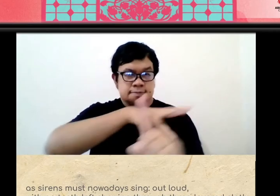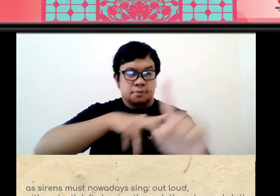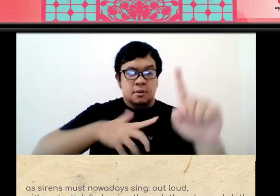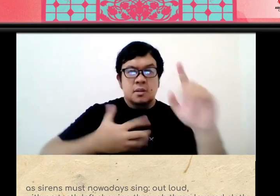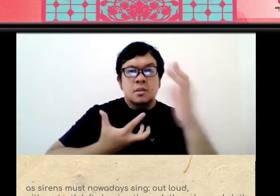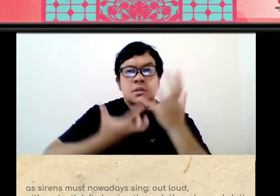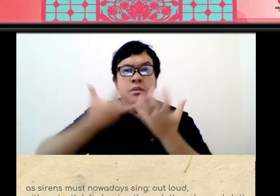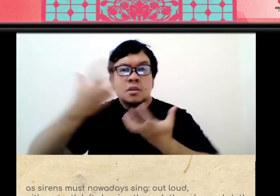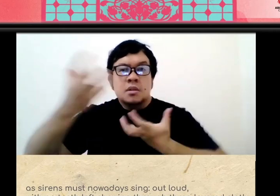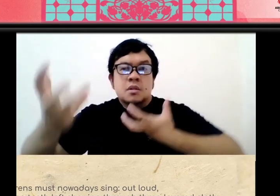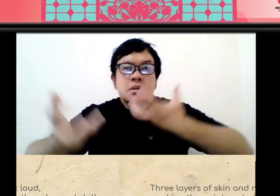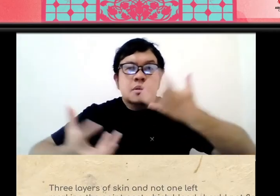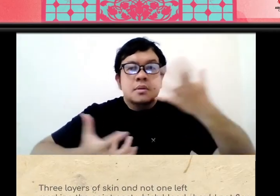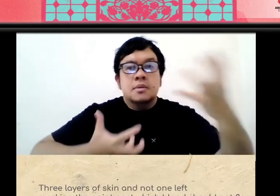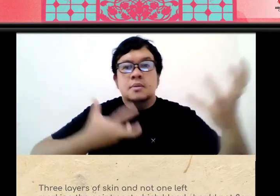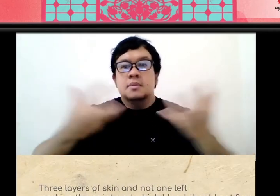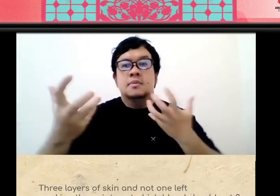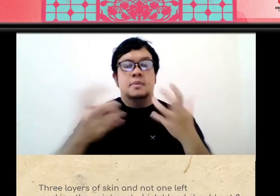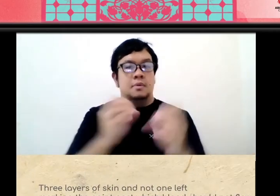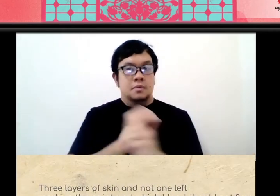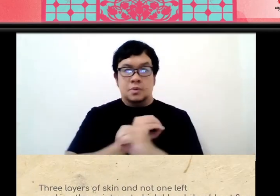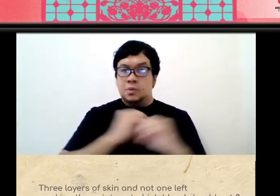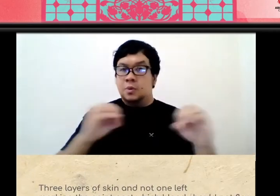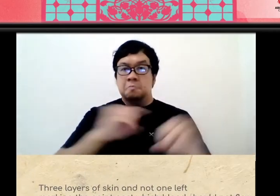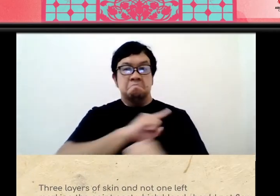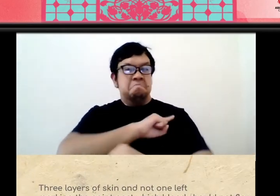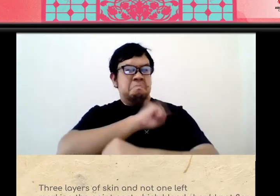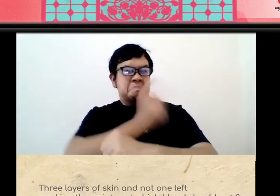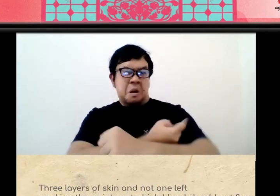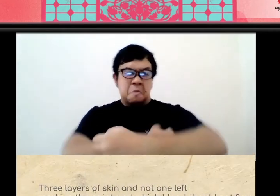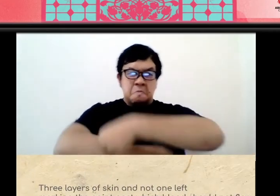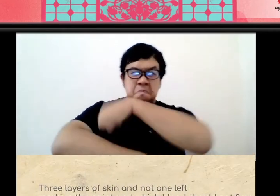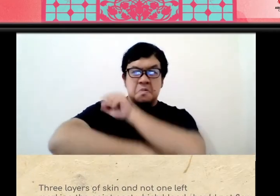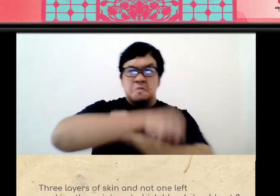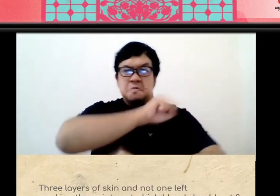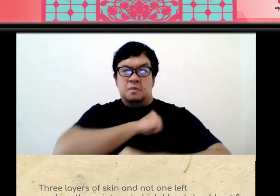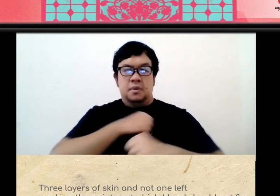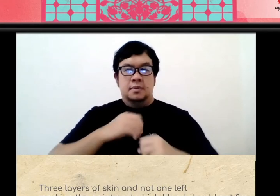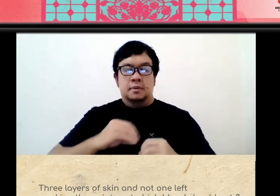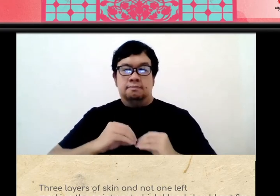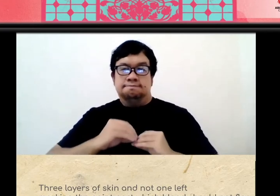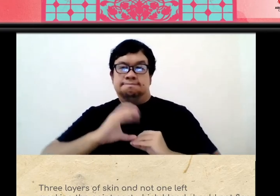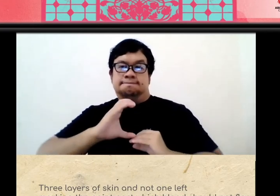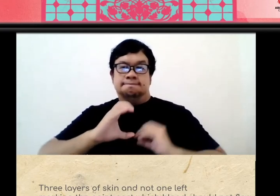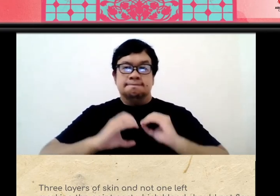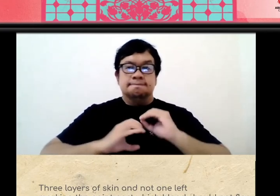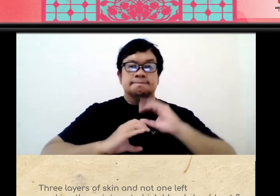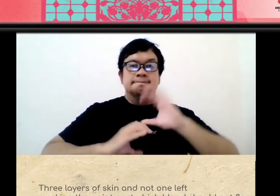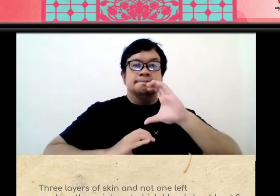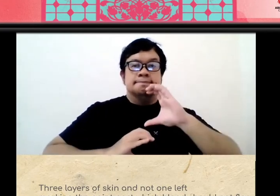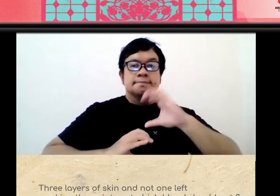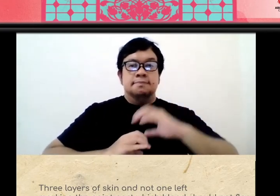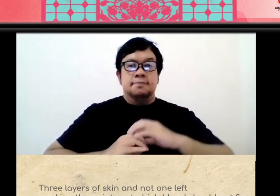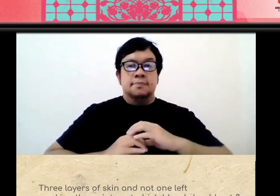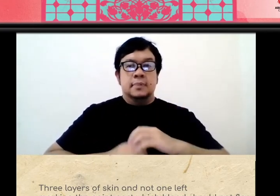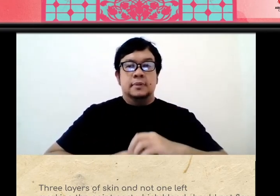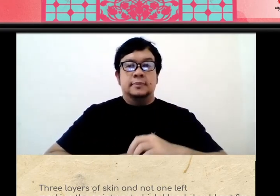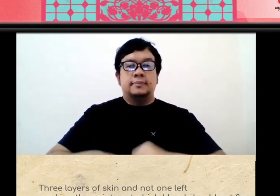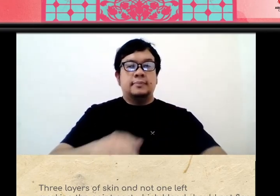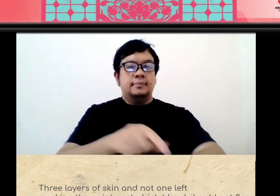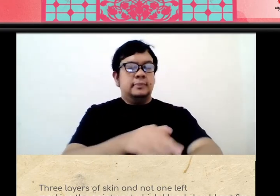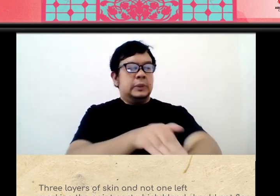cloth. Three layers of skin, and not one left, marking the point past which